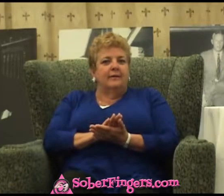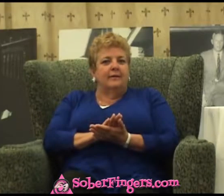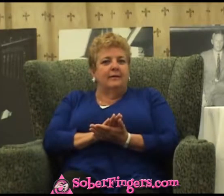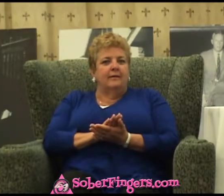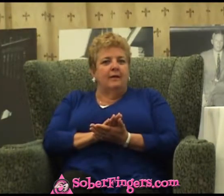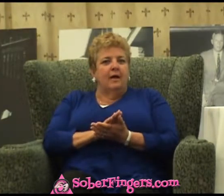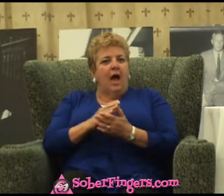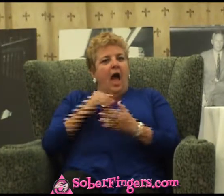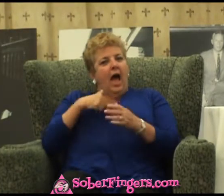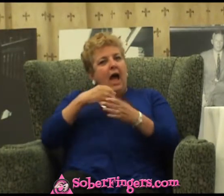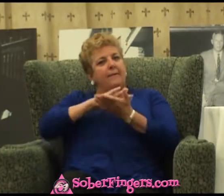AA.